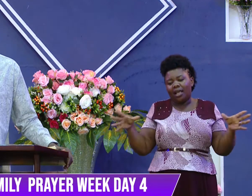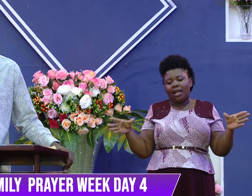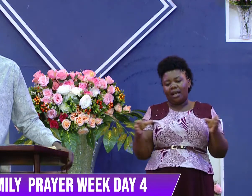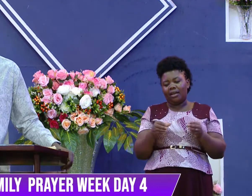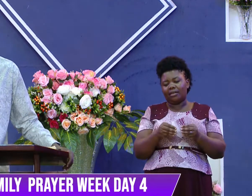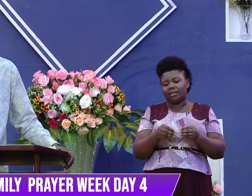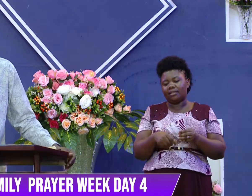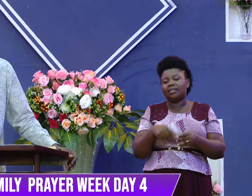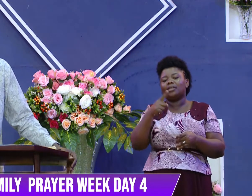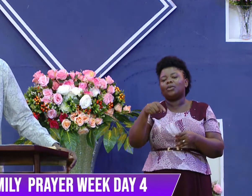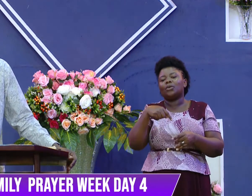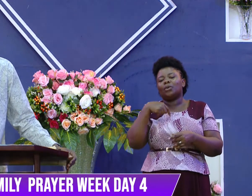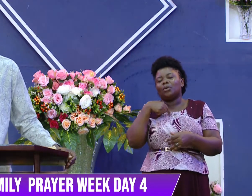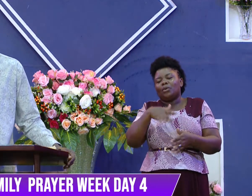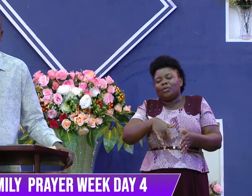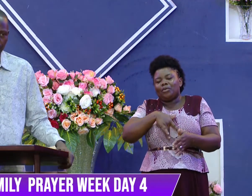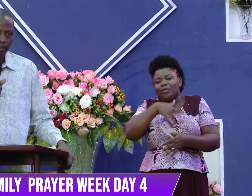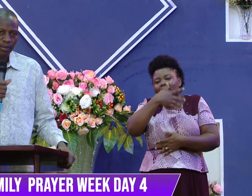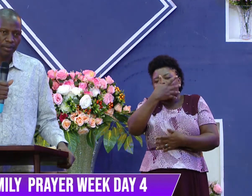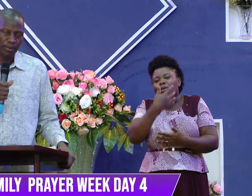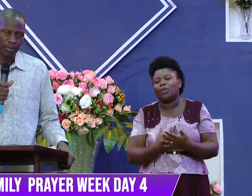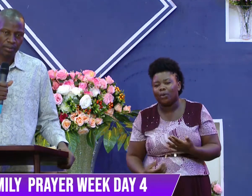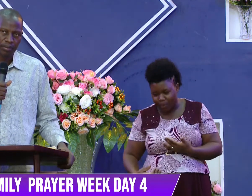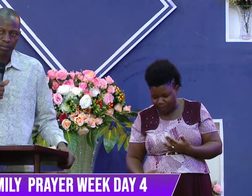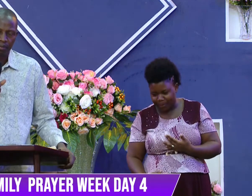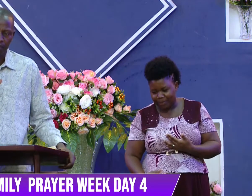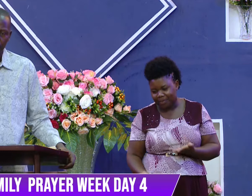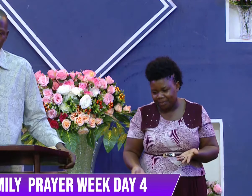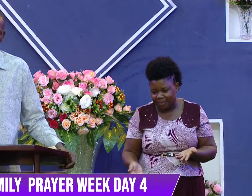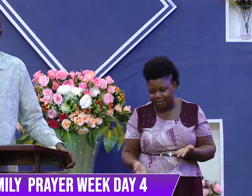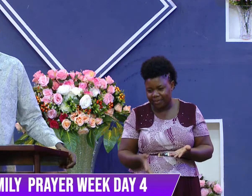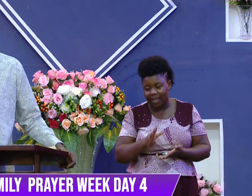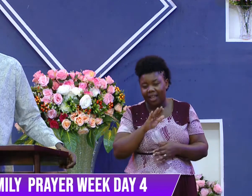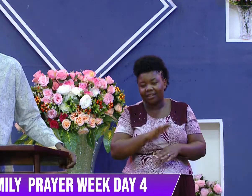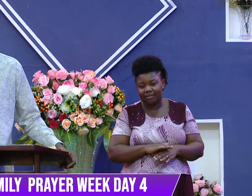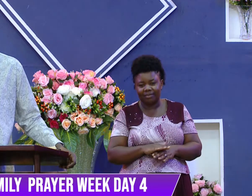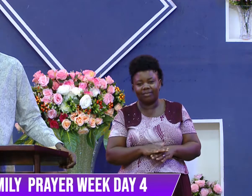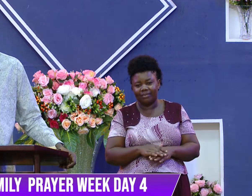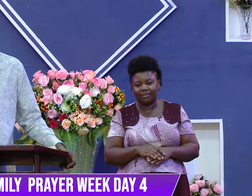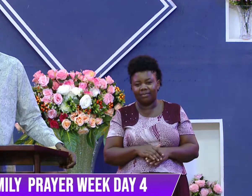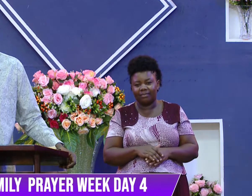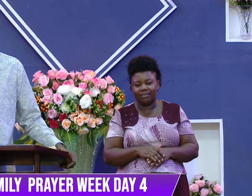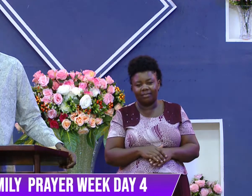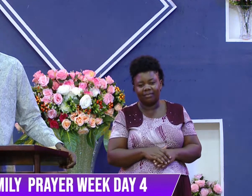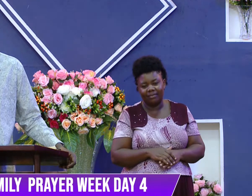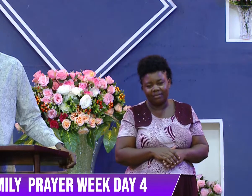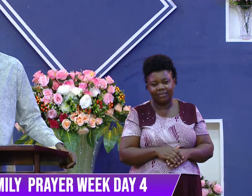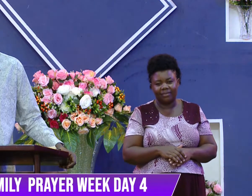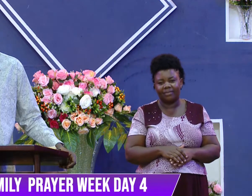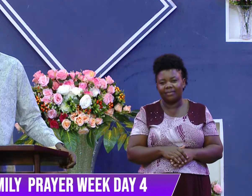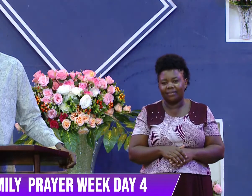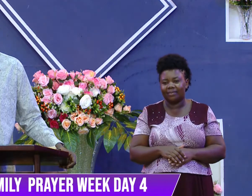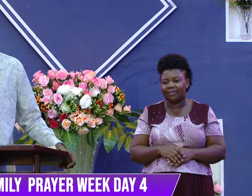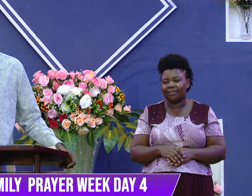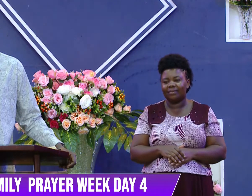you're always on tension of what he's speaking, thinking that he may throw a bomb, and at the end everyone breathes a high breath and says,